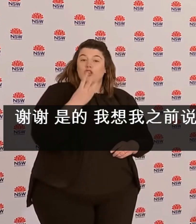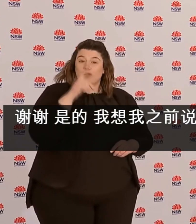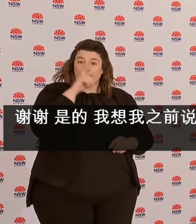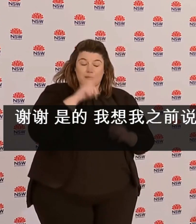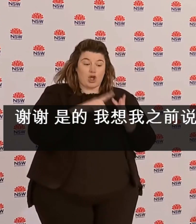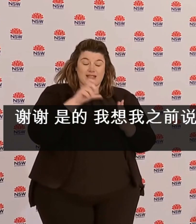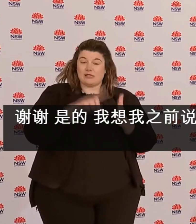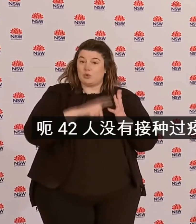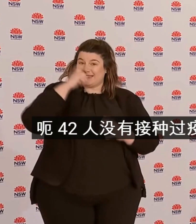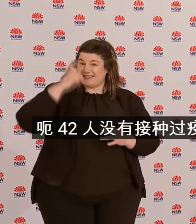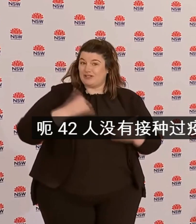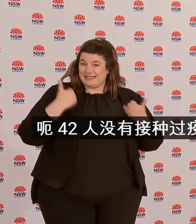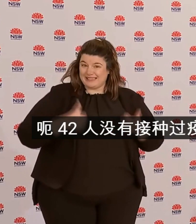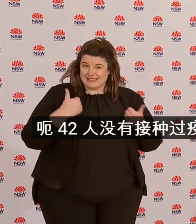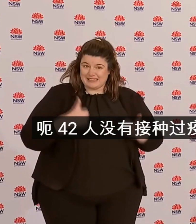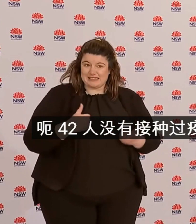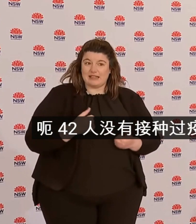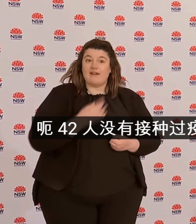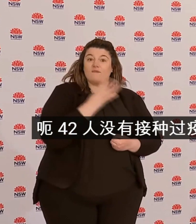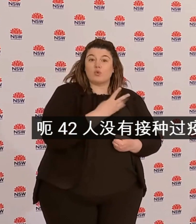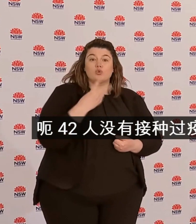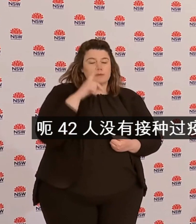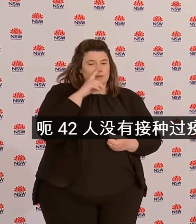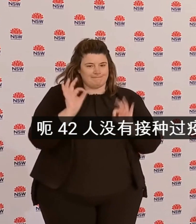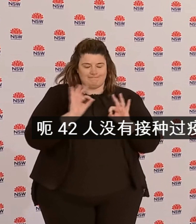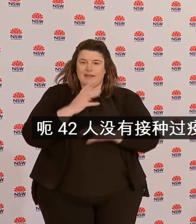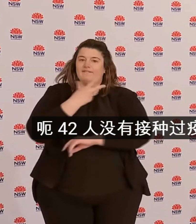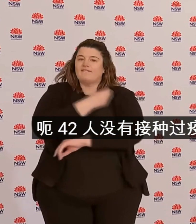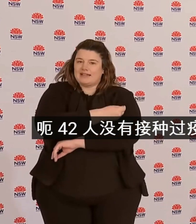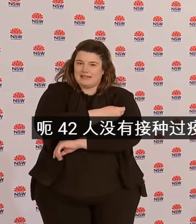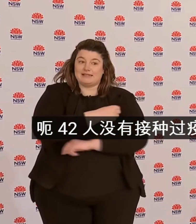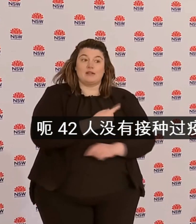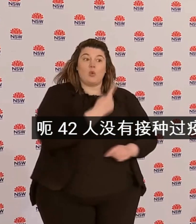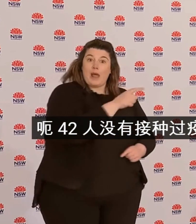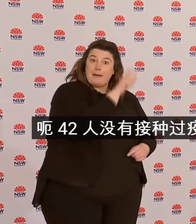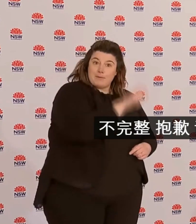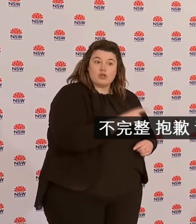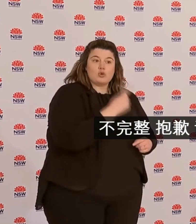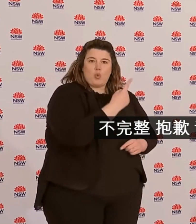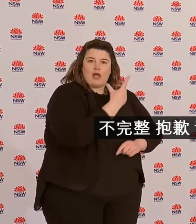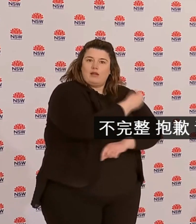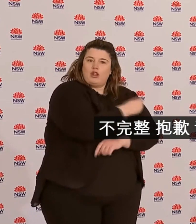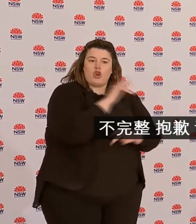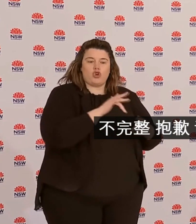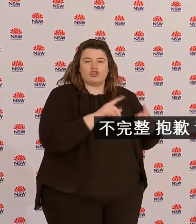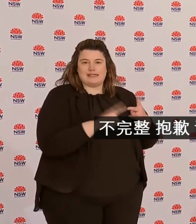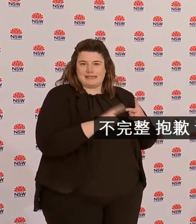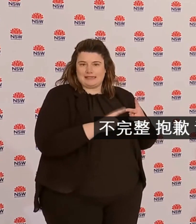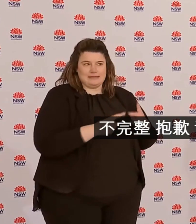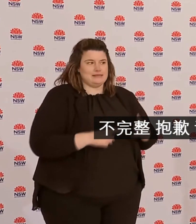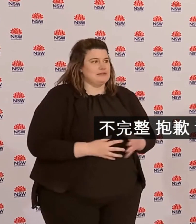in intensive care units, 42 have not been vaccinated. One person had just one dose of vaccine. Incomplete